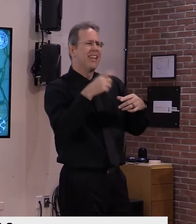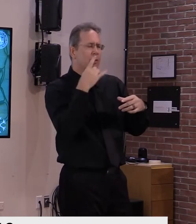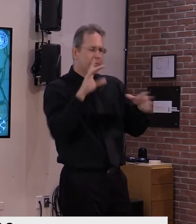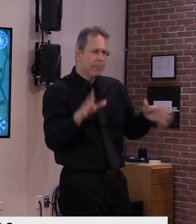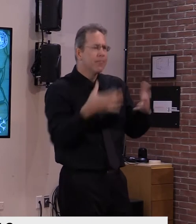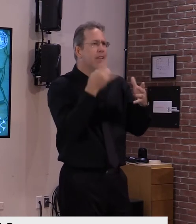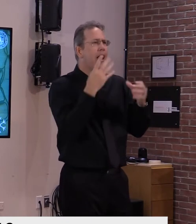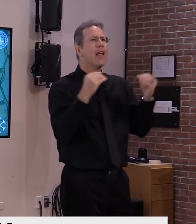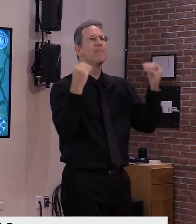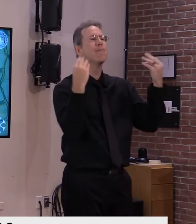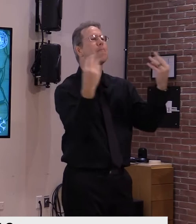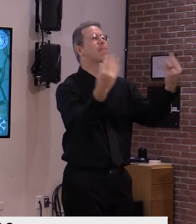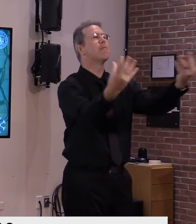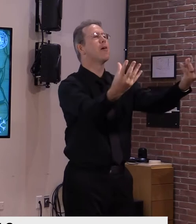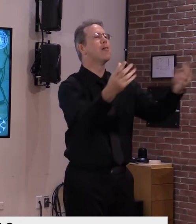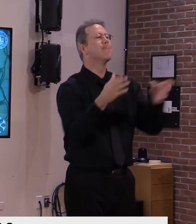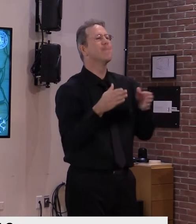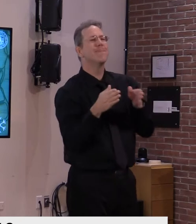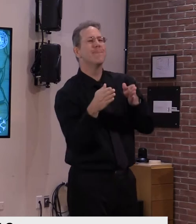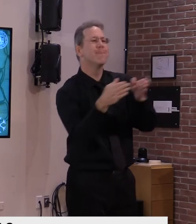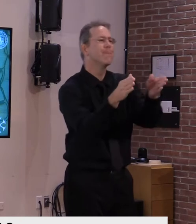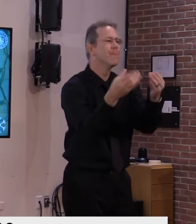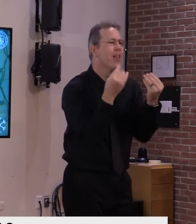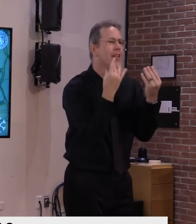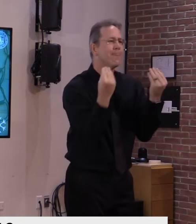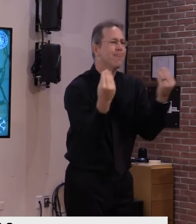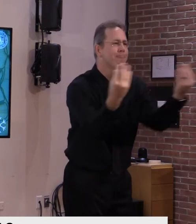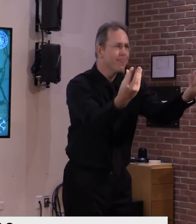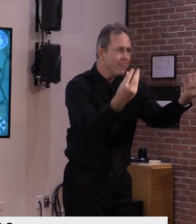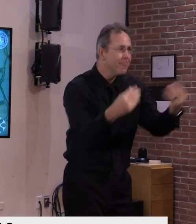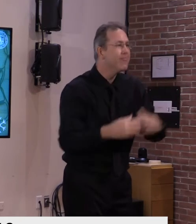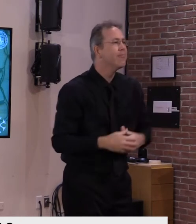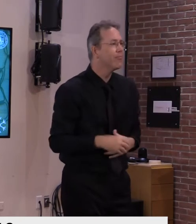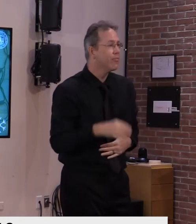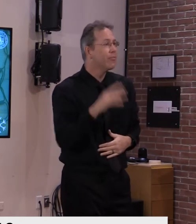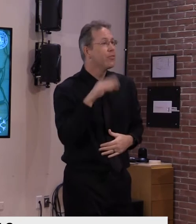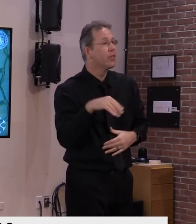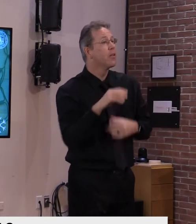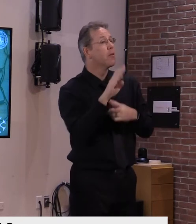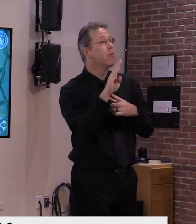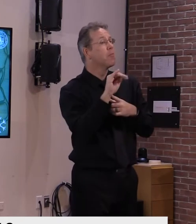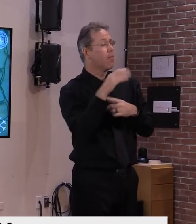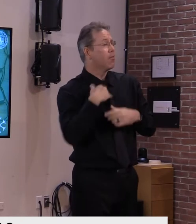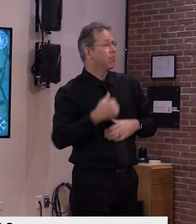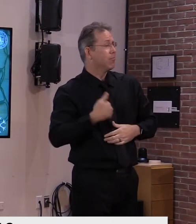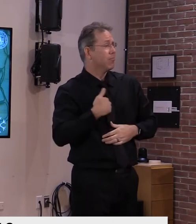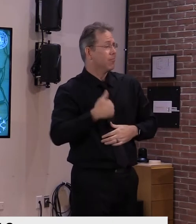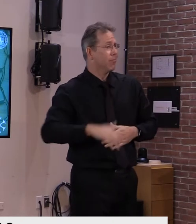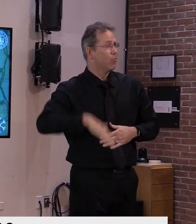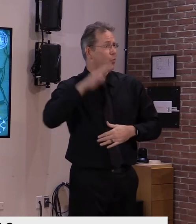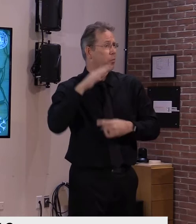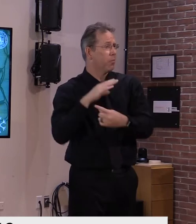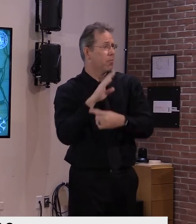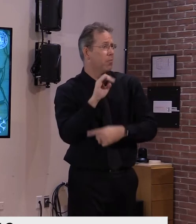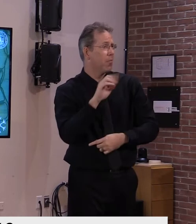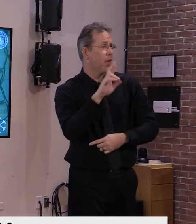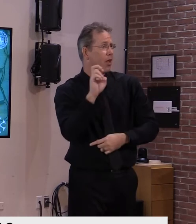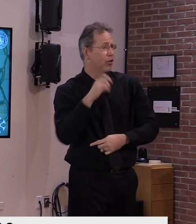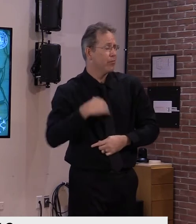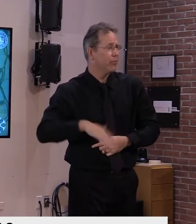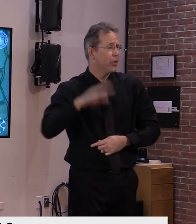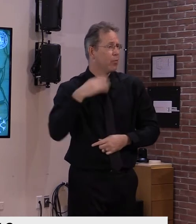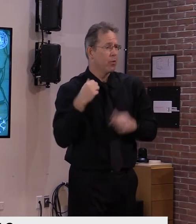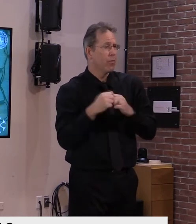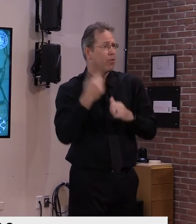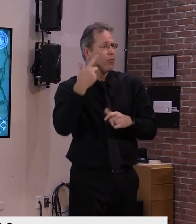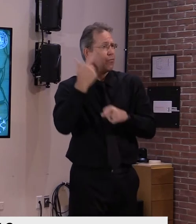growing up in Barrie, I remember my parents would pile us three boys into the family truckster. You probably